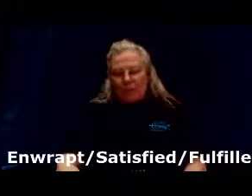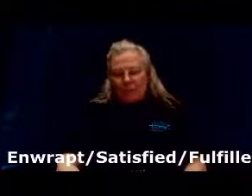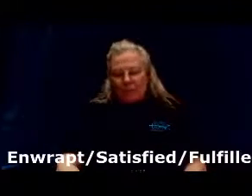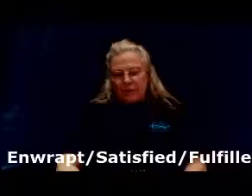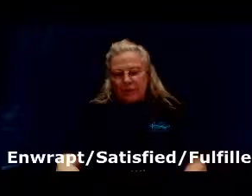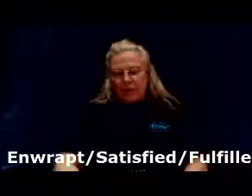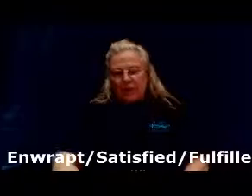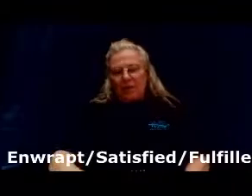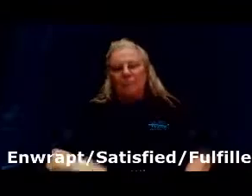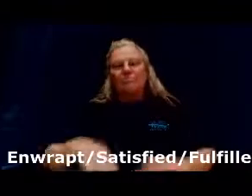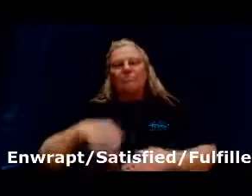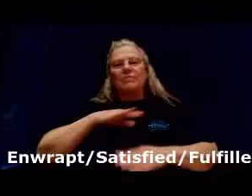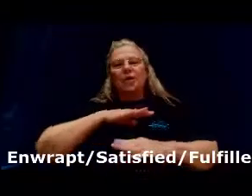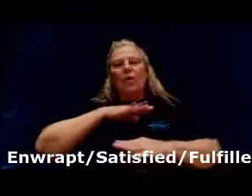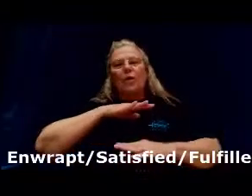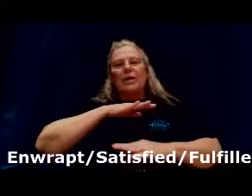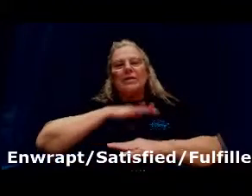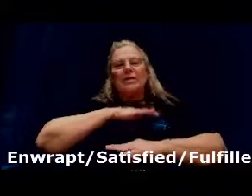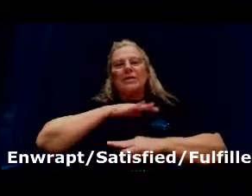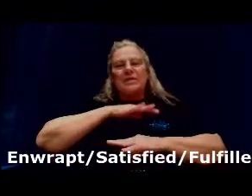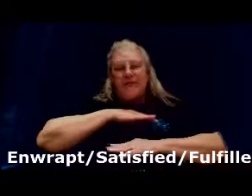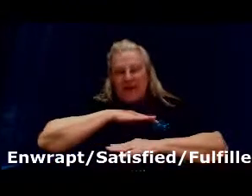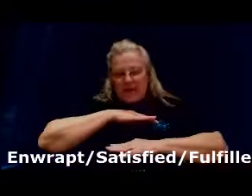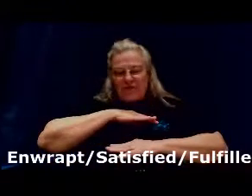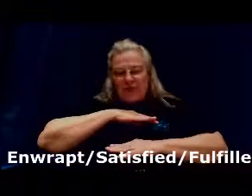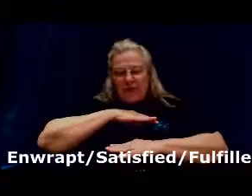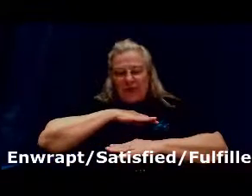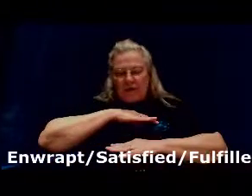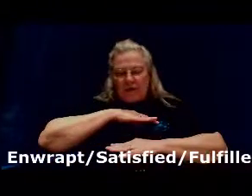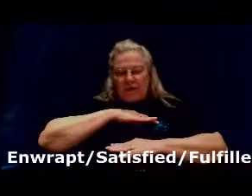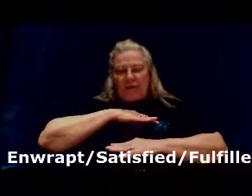Enwrapped or satisfied.